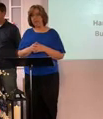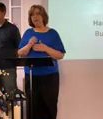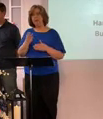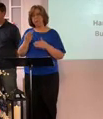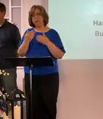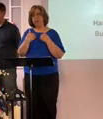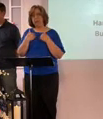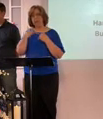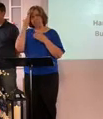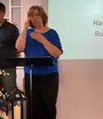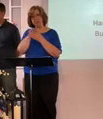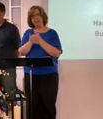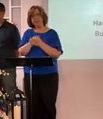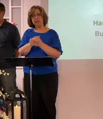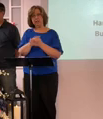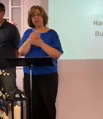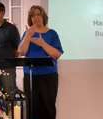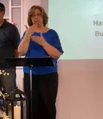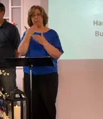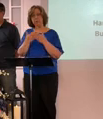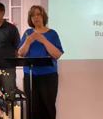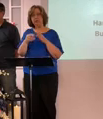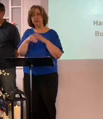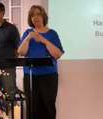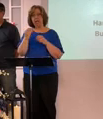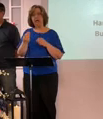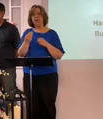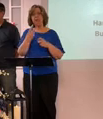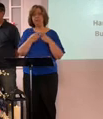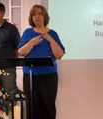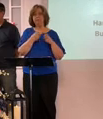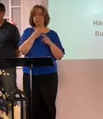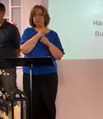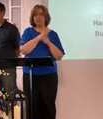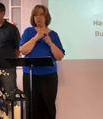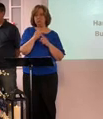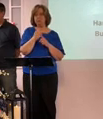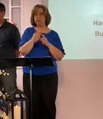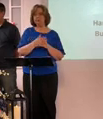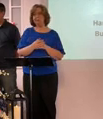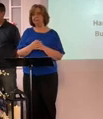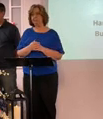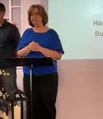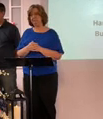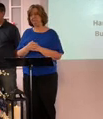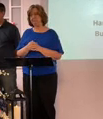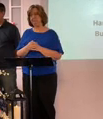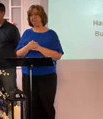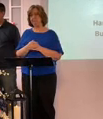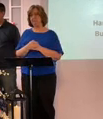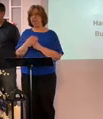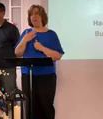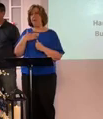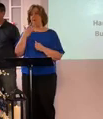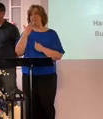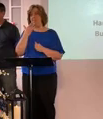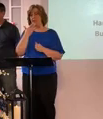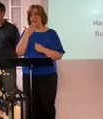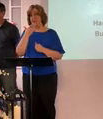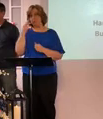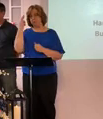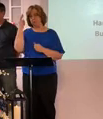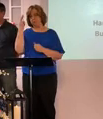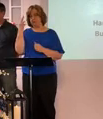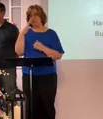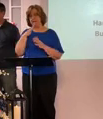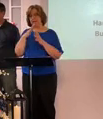you have to believe that. I have a hard time trying to explain things to people. Like, my favorite saying is everything happens for a